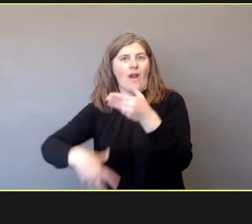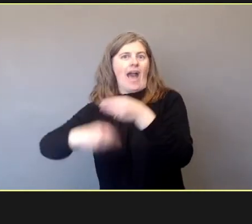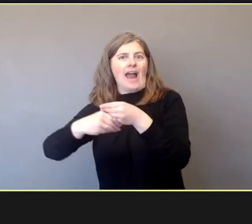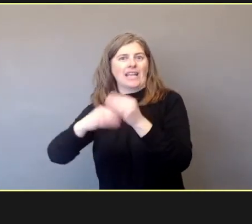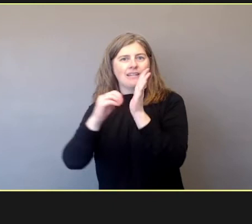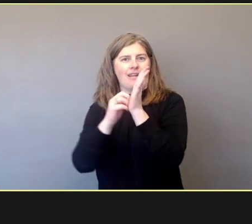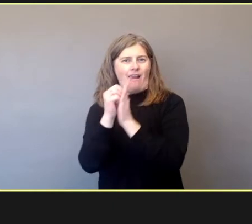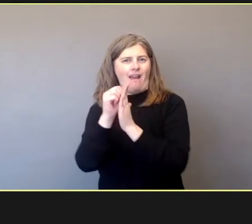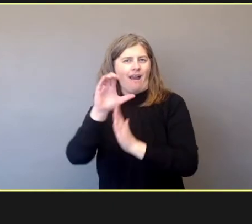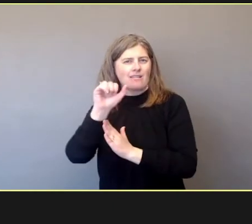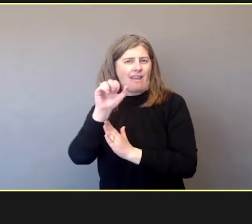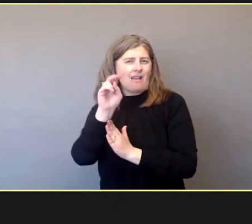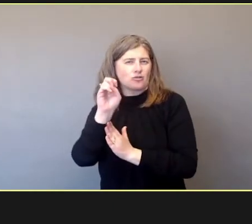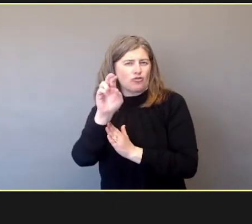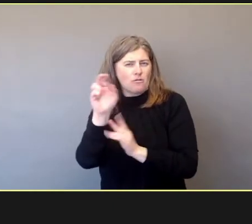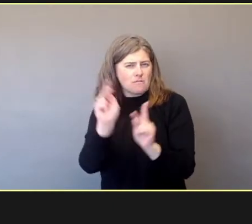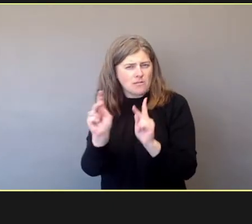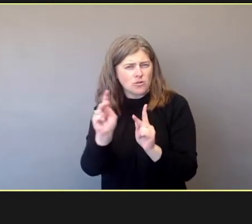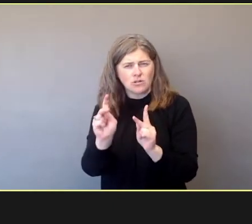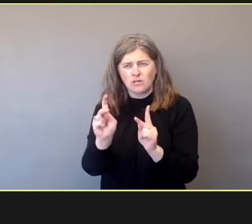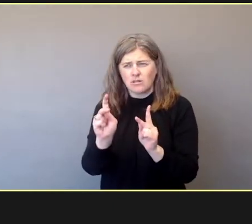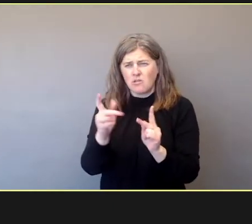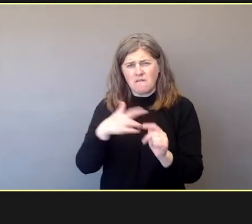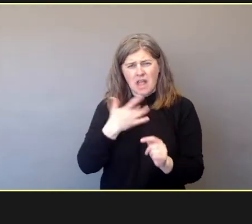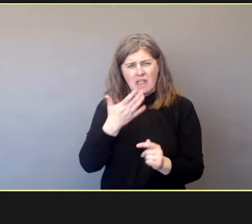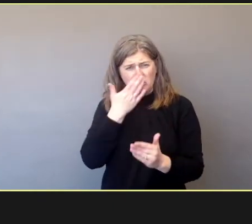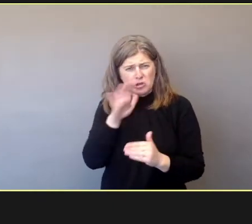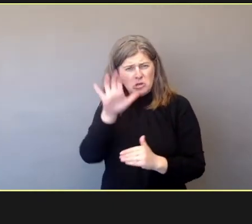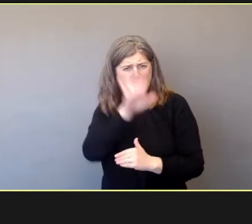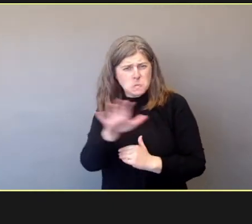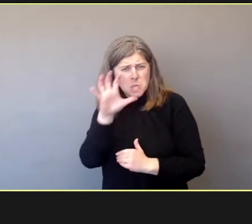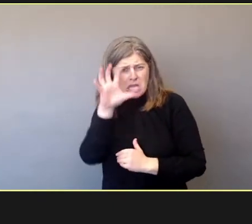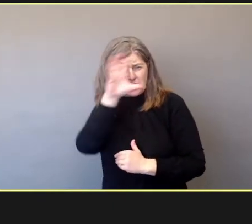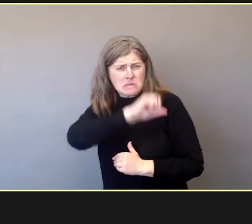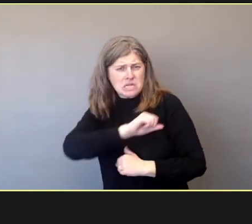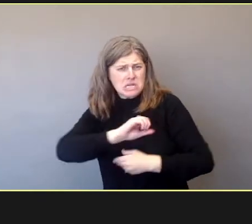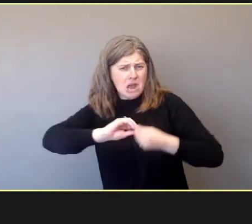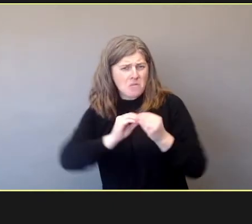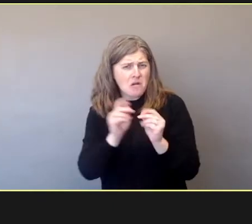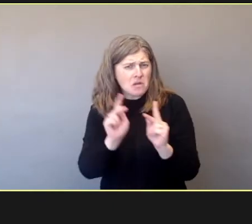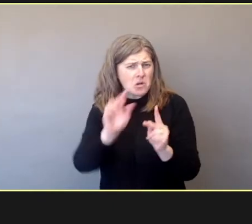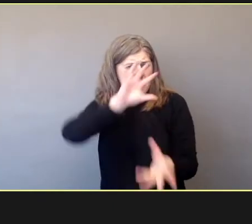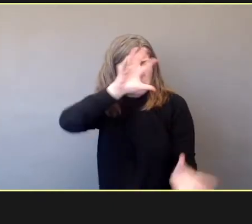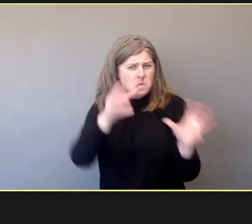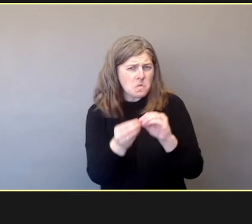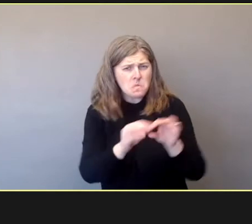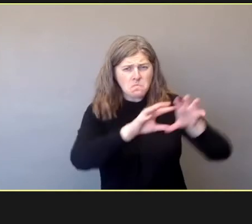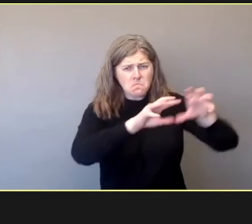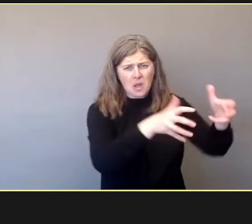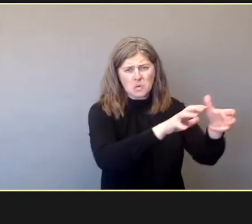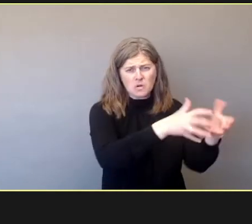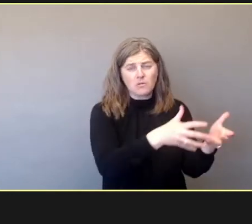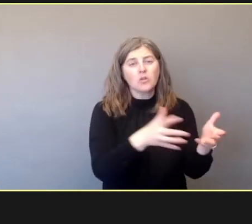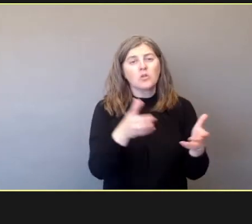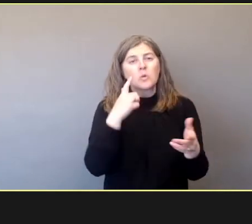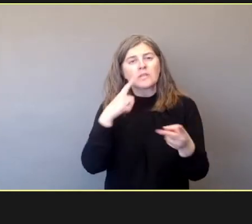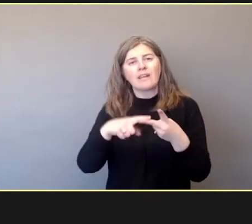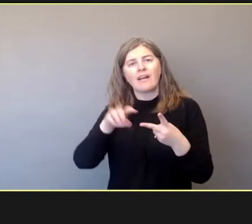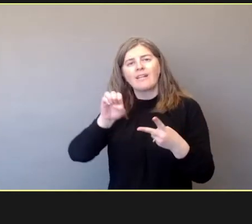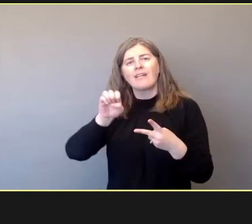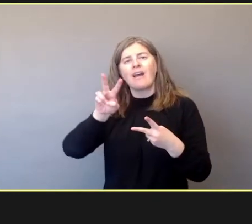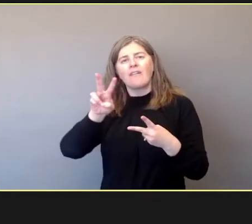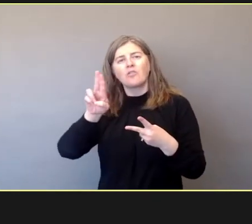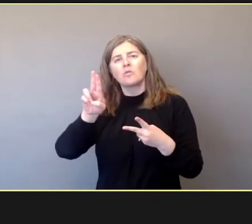I'm wondering if that's a decent ballpark number. And I'm also wondering, you mentioned that Evusheld is in ample supply